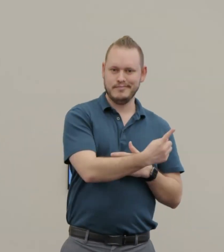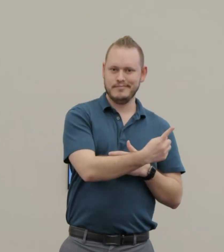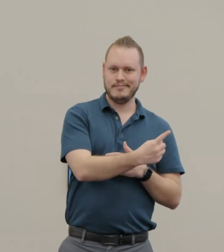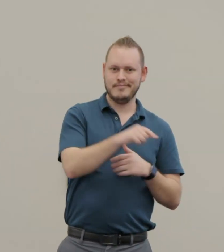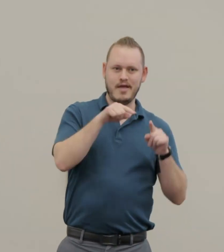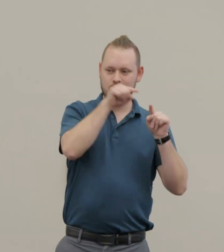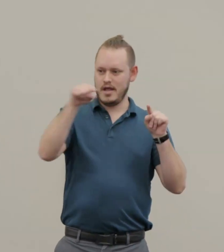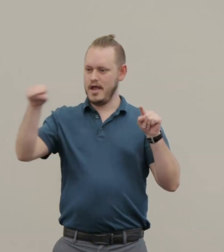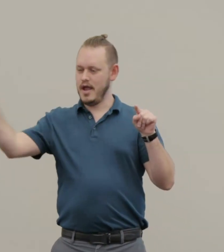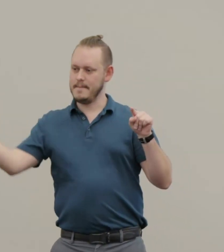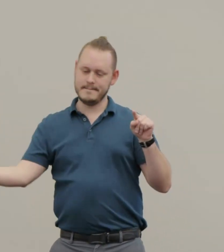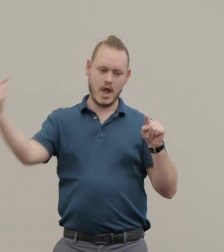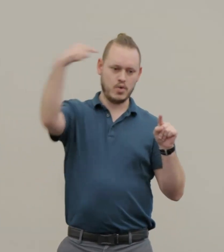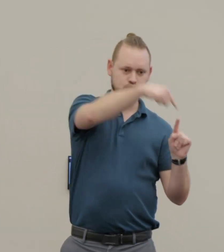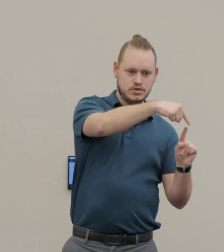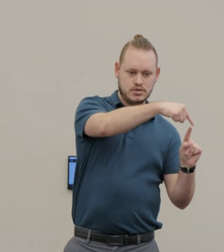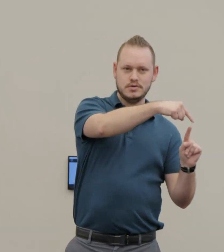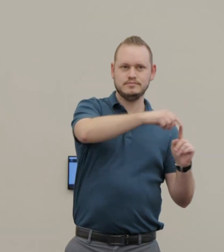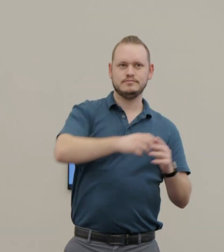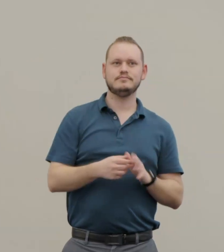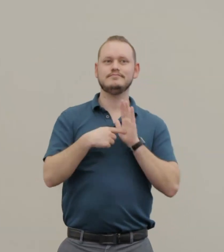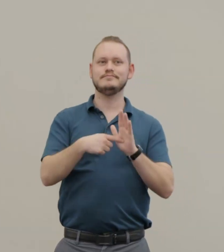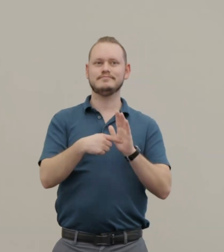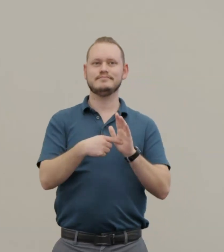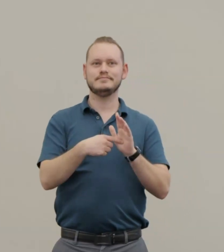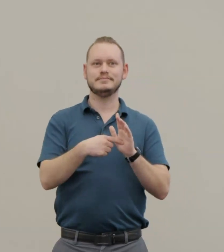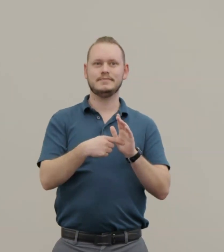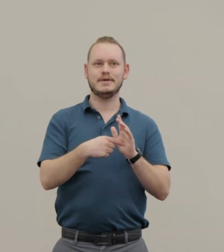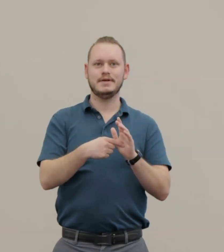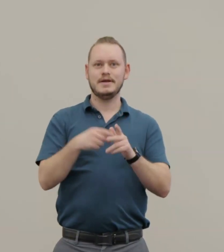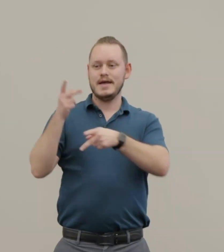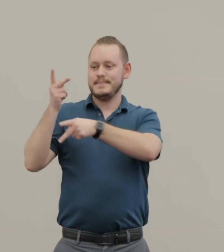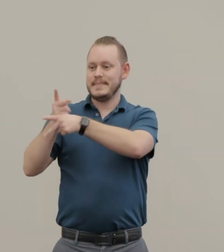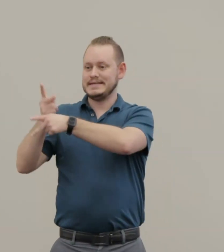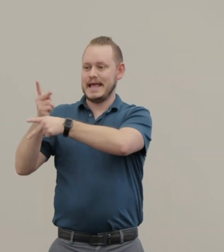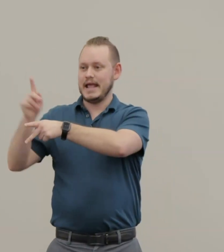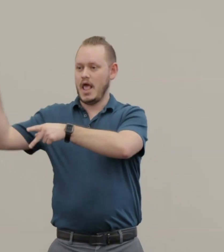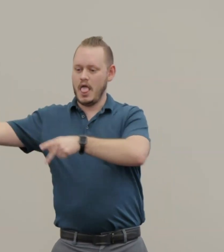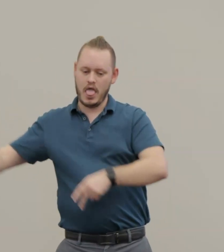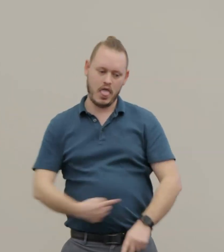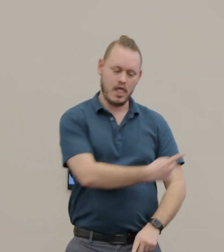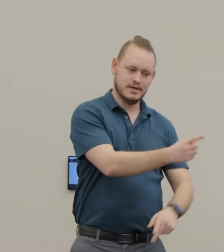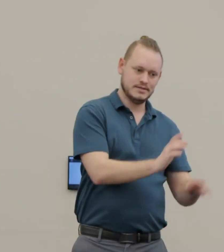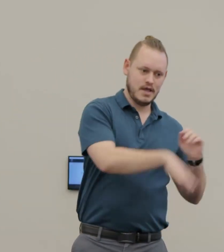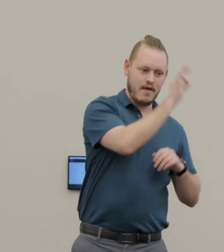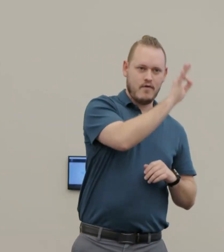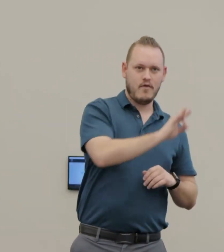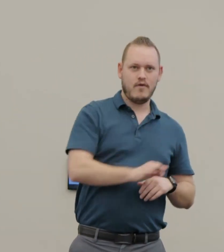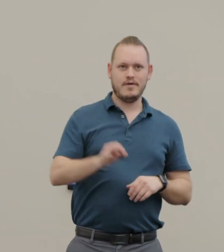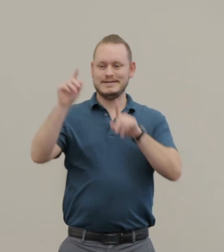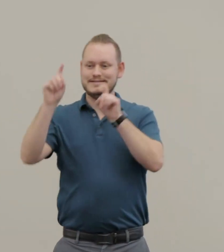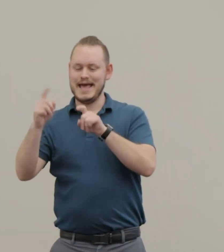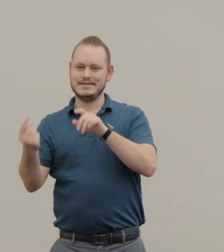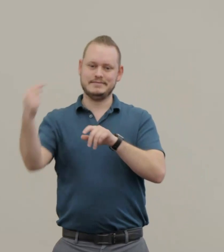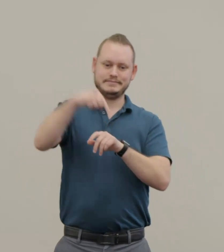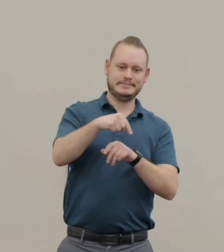other stages backwards. So for instance, we have one coming back from maintain all the way back to discover. We have test back to